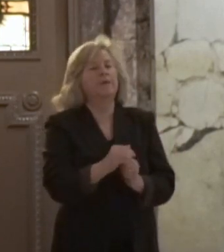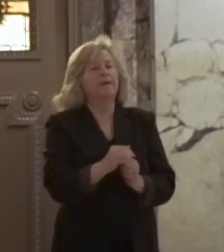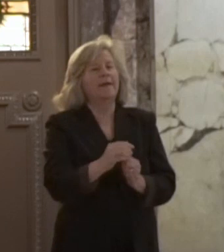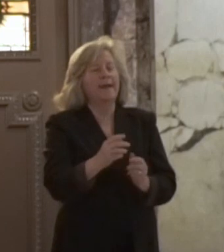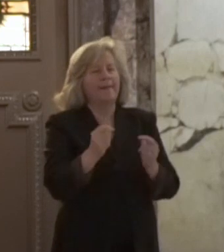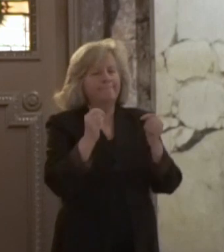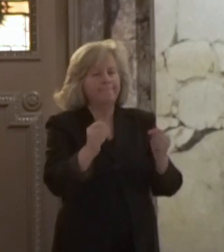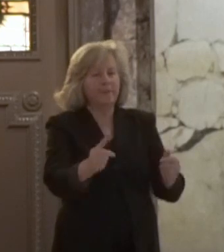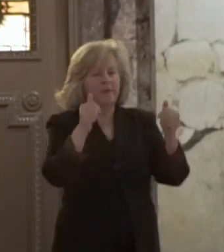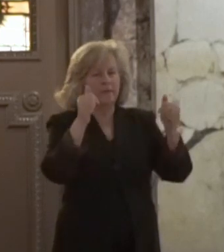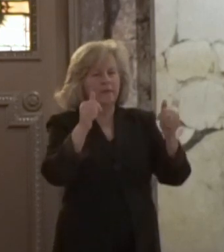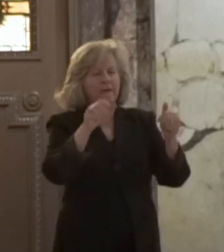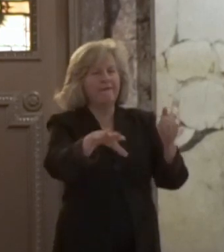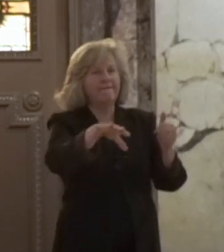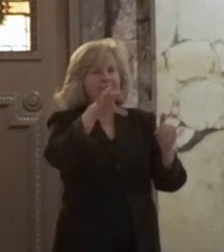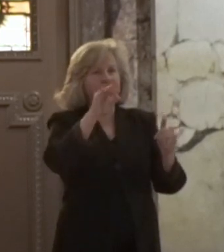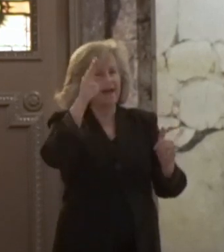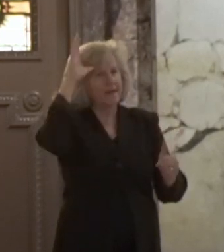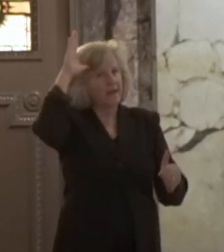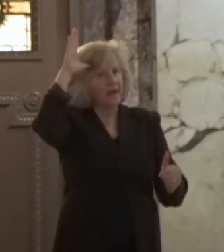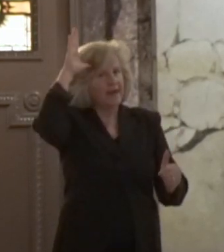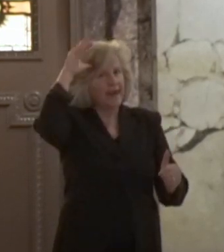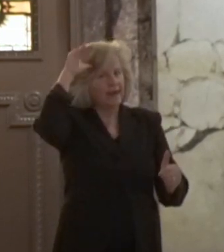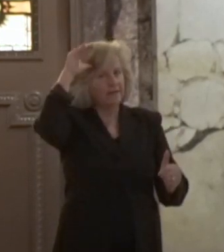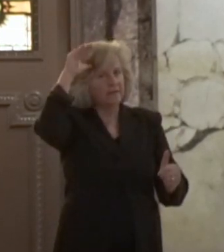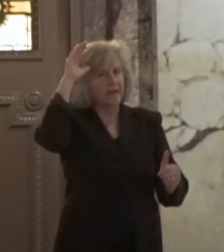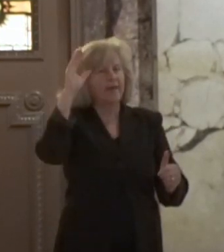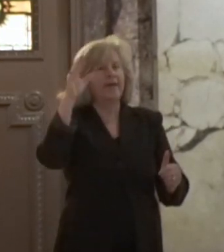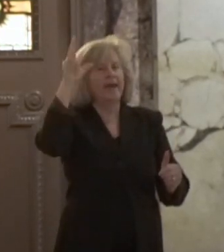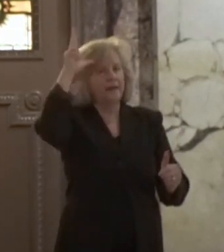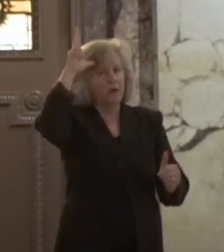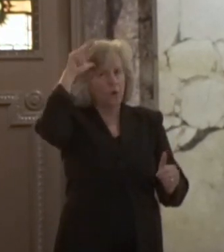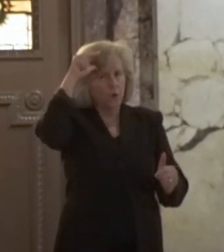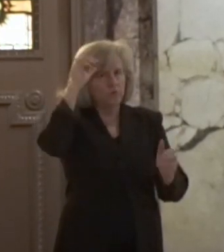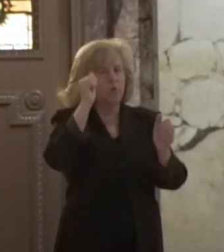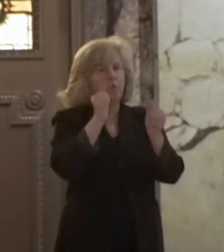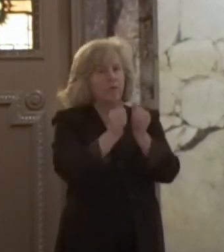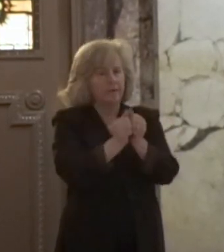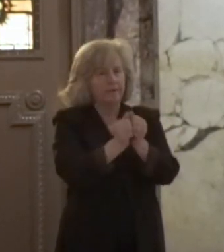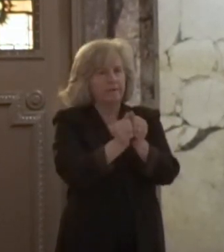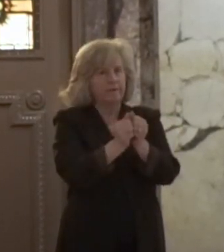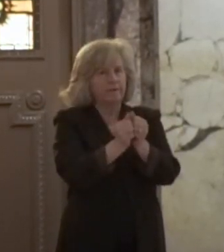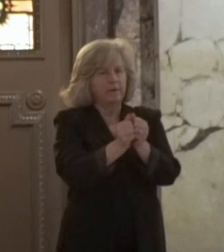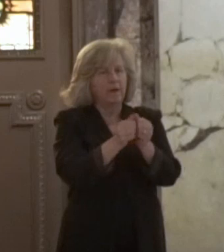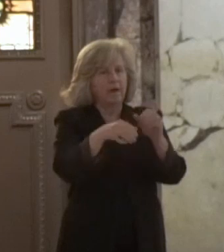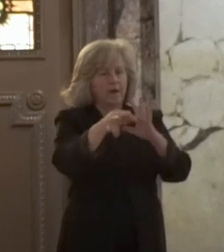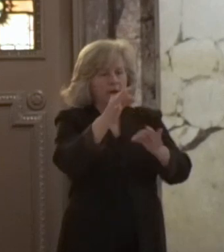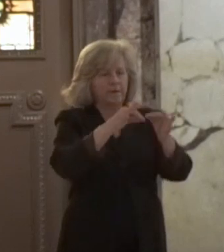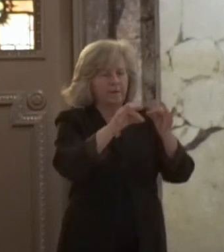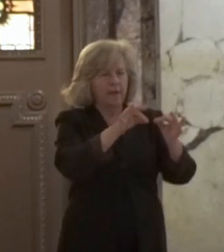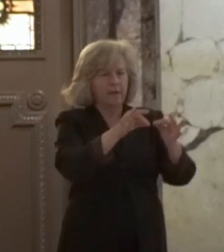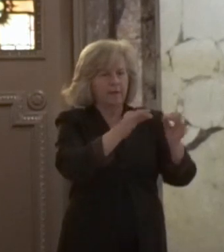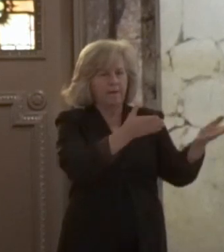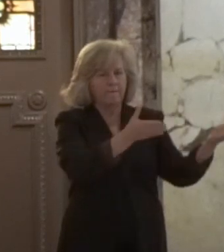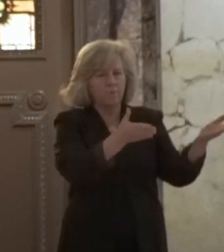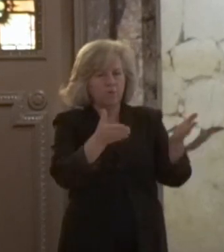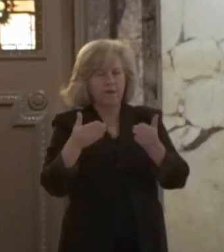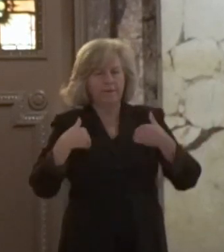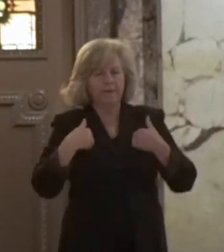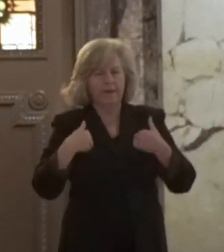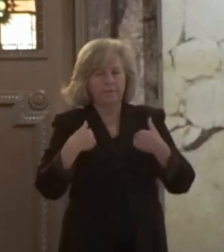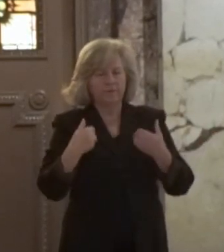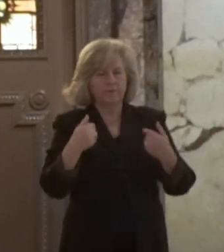and immediately you will find an ass tethered and a colt with her. Untie them and bring them here